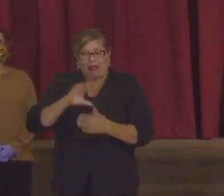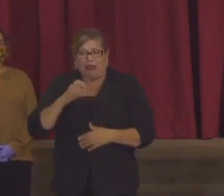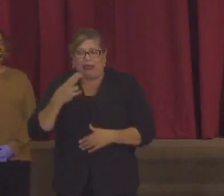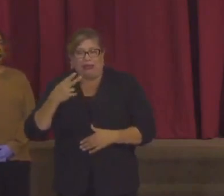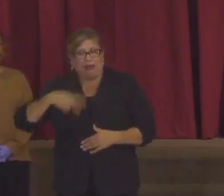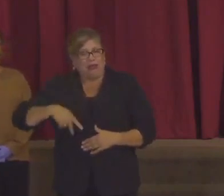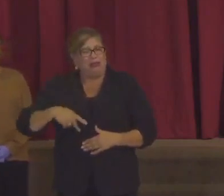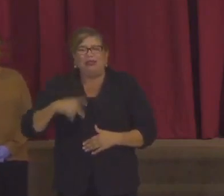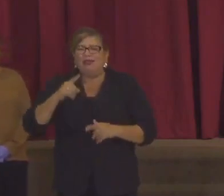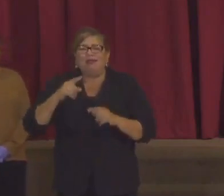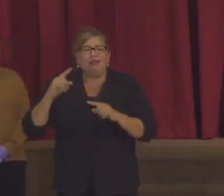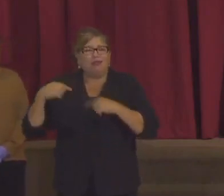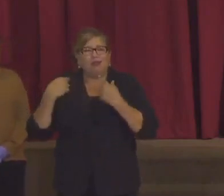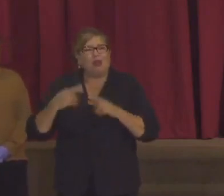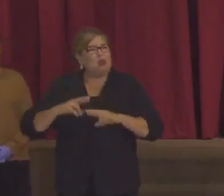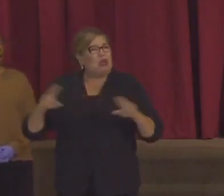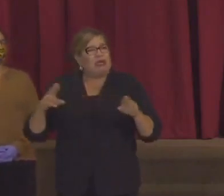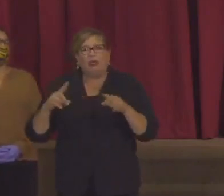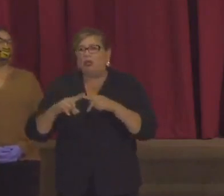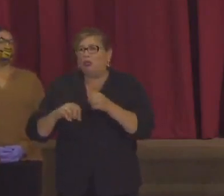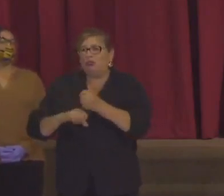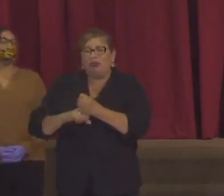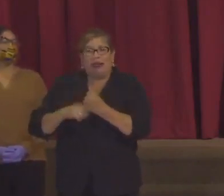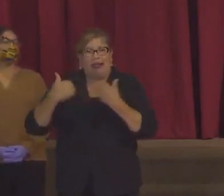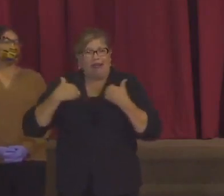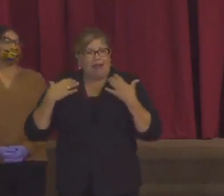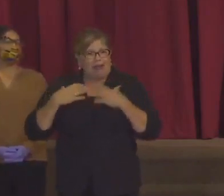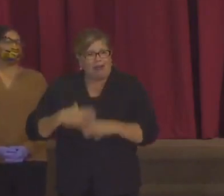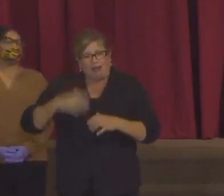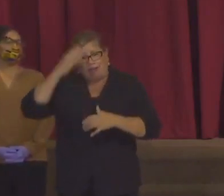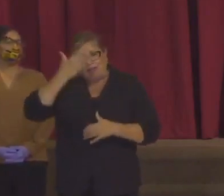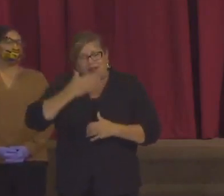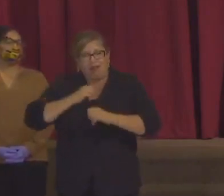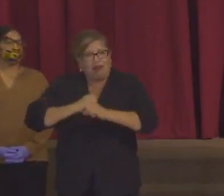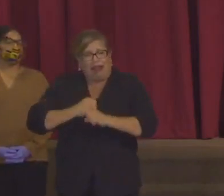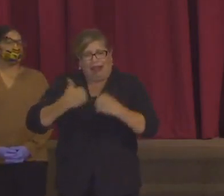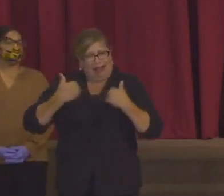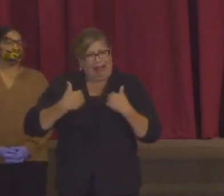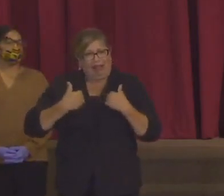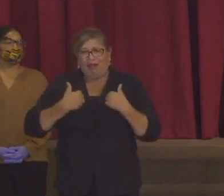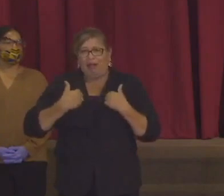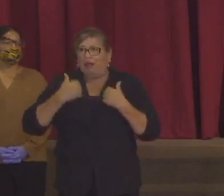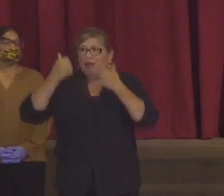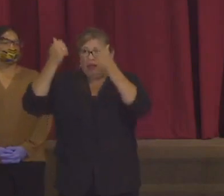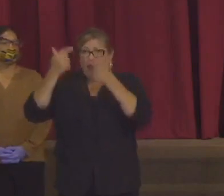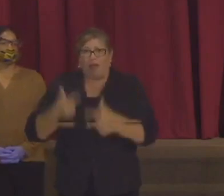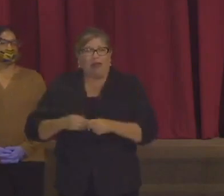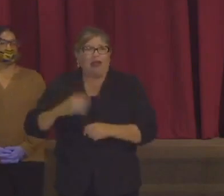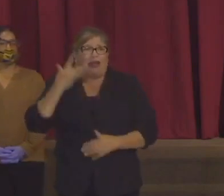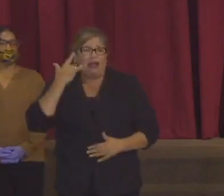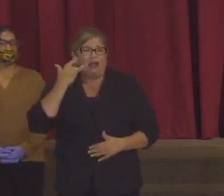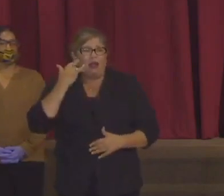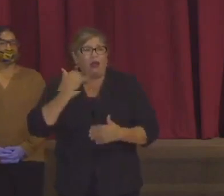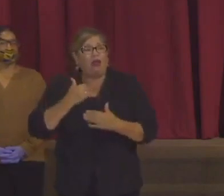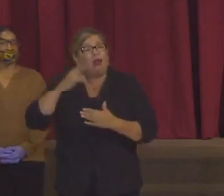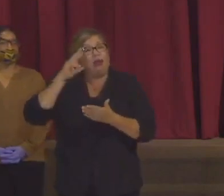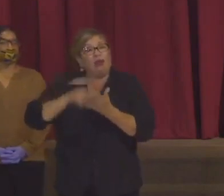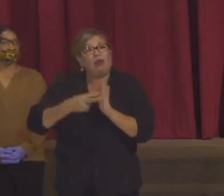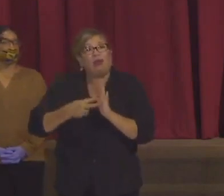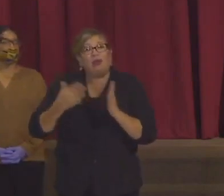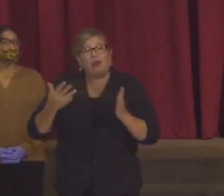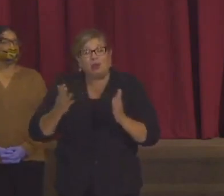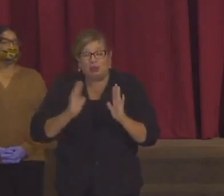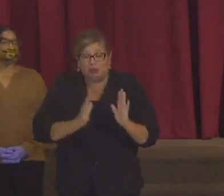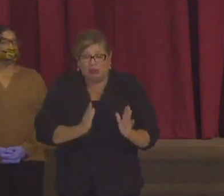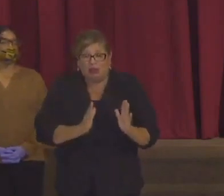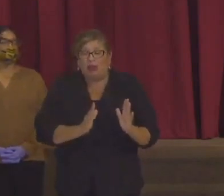have been for days with protective gear all up and down the state of California. Working again to deploy the National Guard,